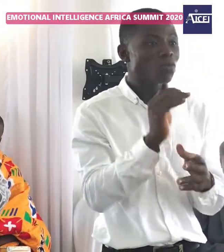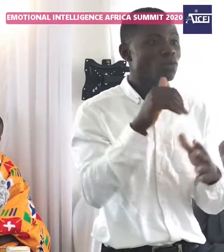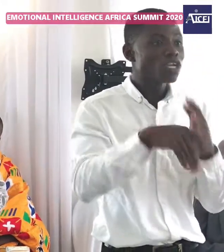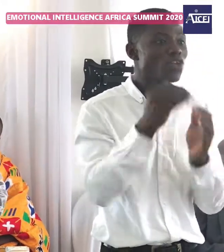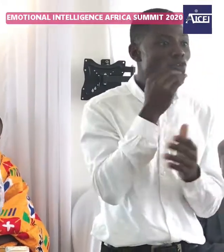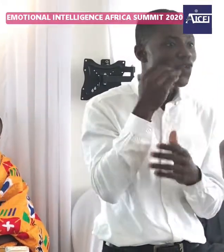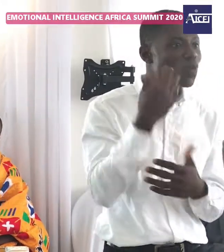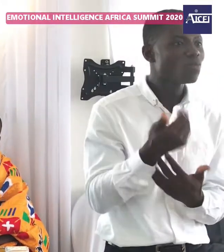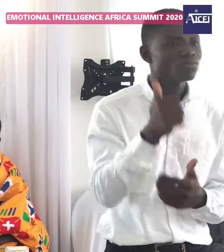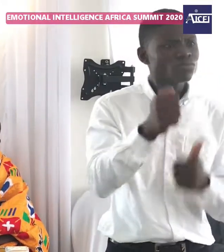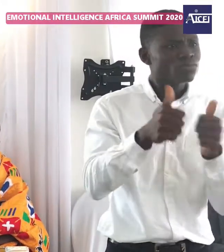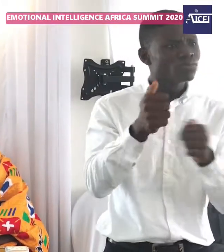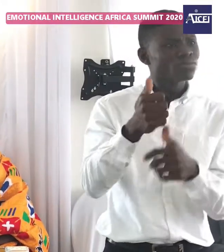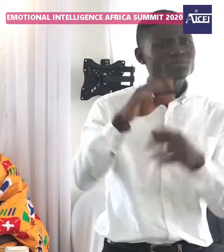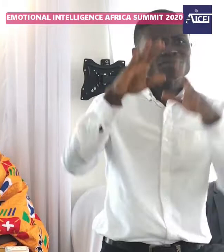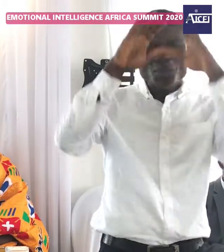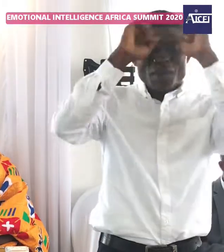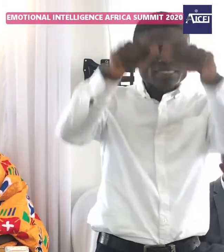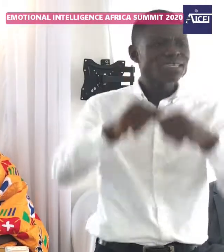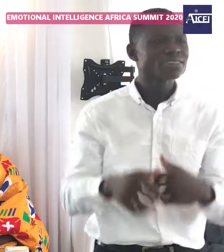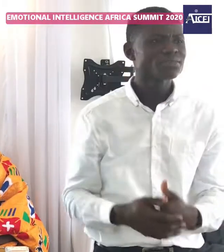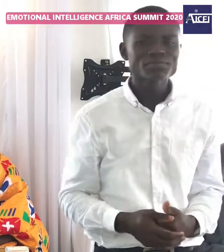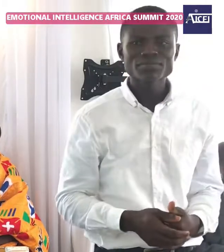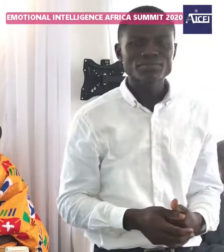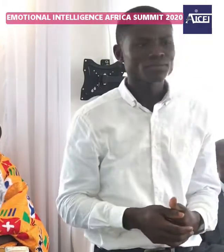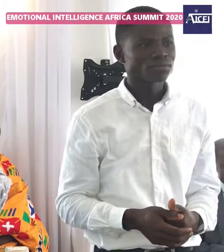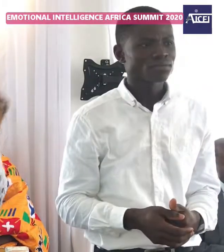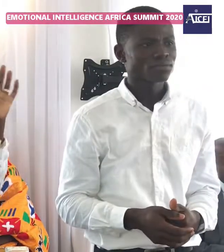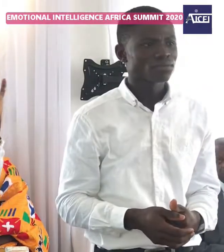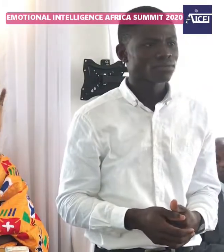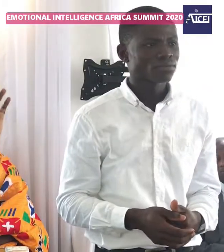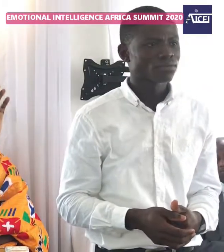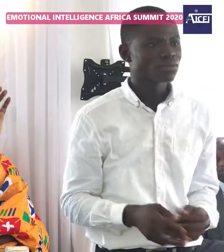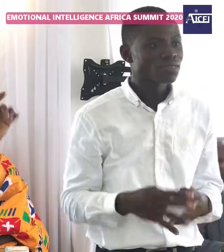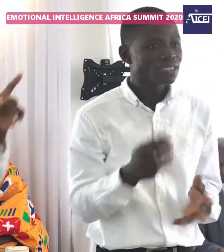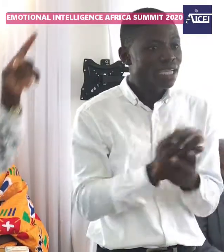feel free. You ask them, what's wrong with you? Madam, and